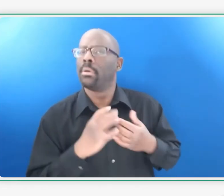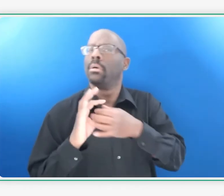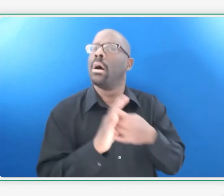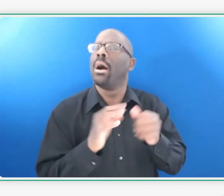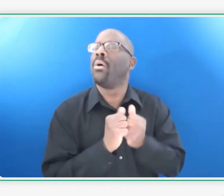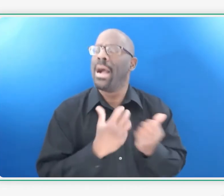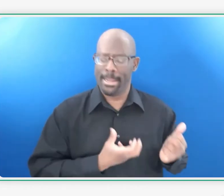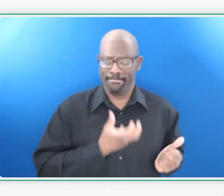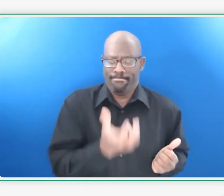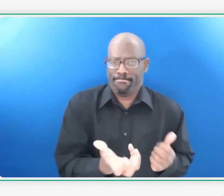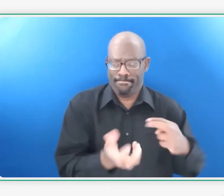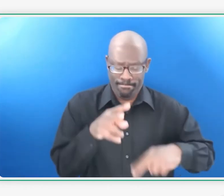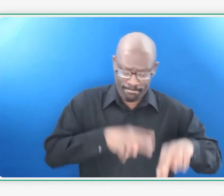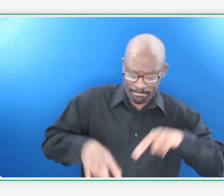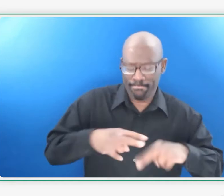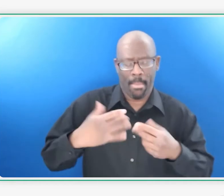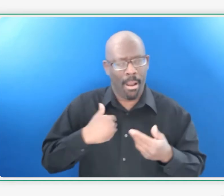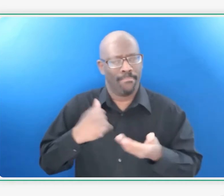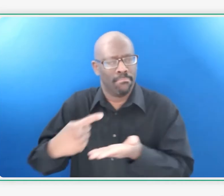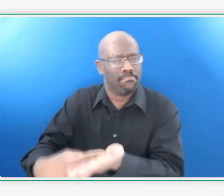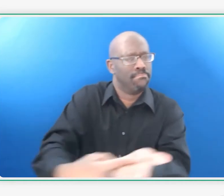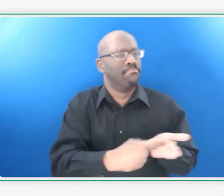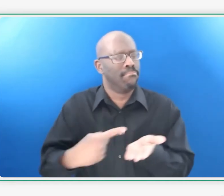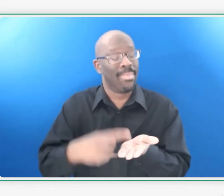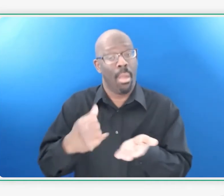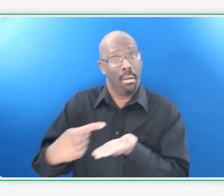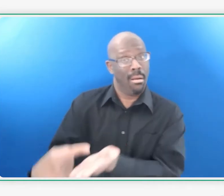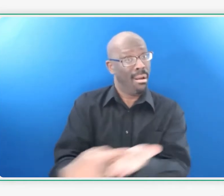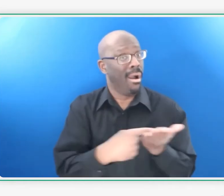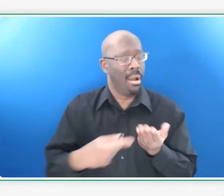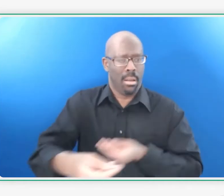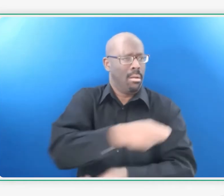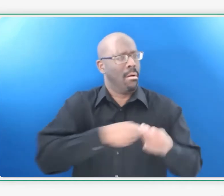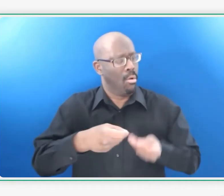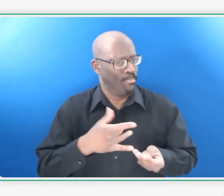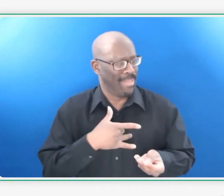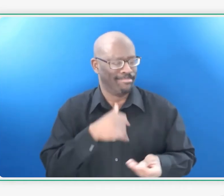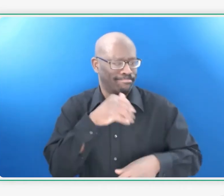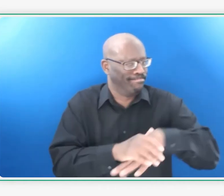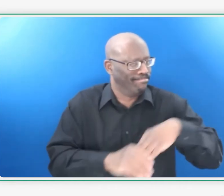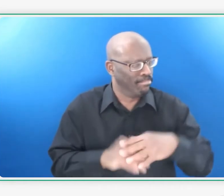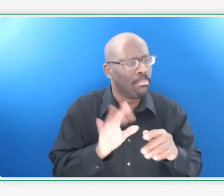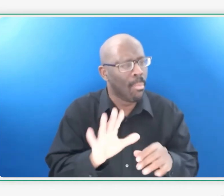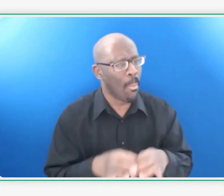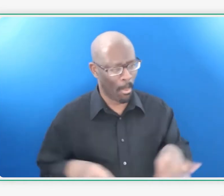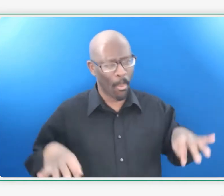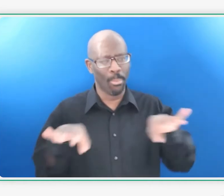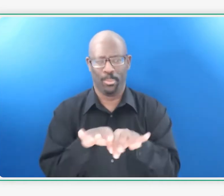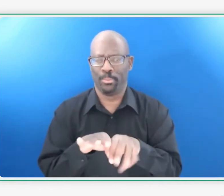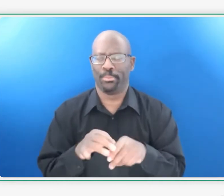Third, we'll discuss financial insecurities and how we overcome those through